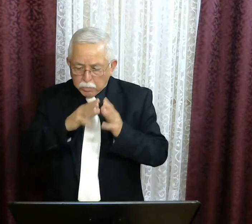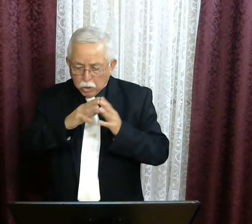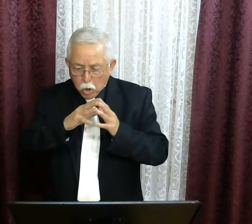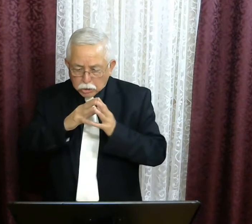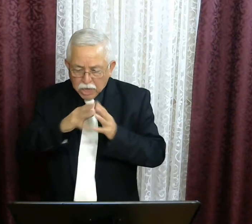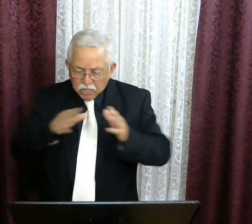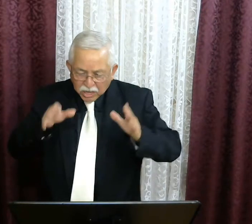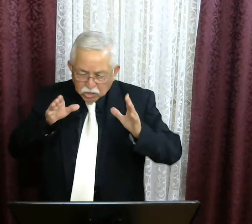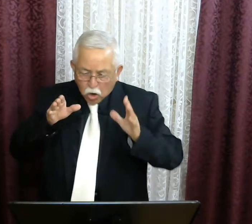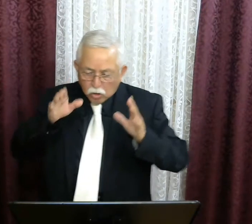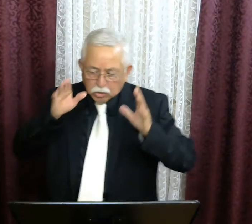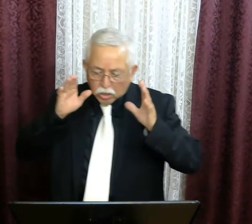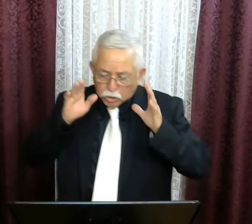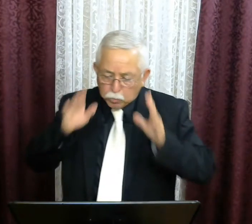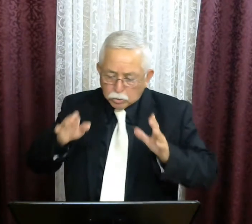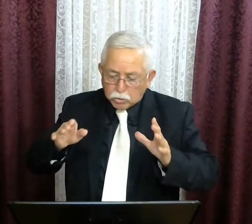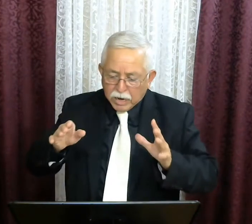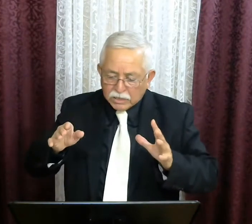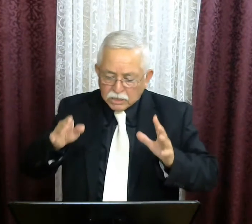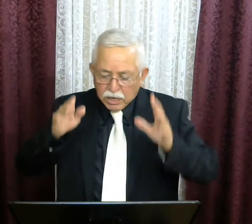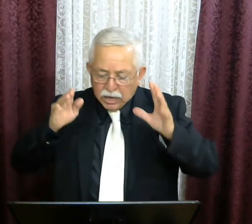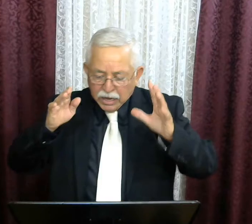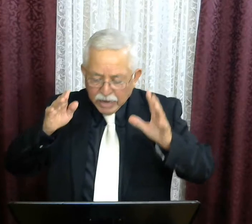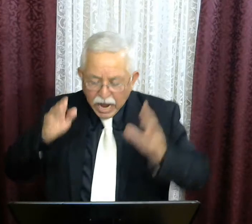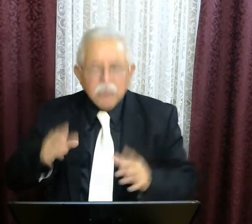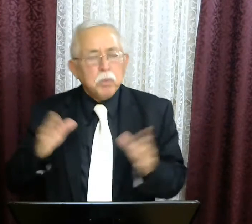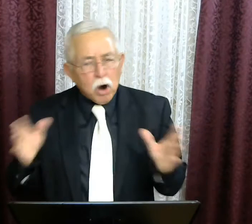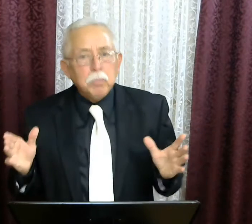because they don't contribute to God's higher purpose.